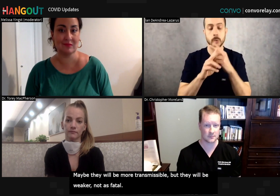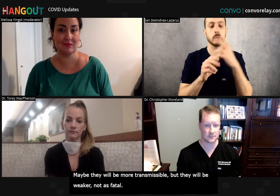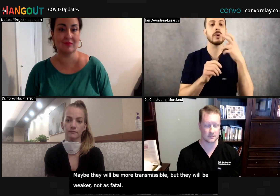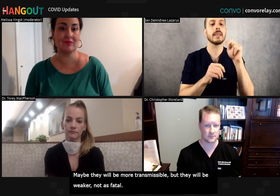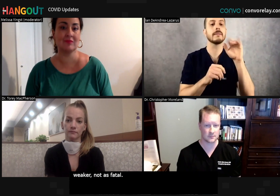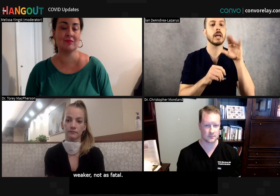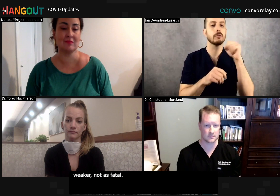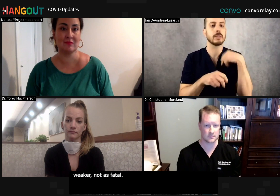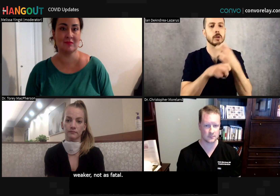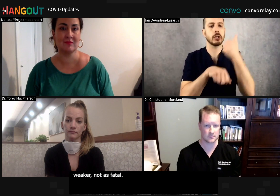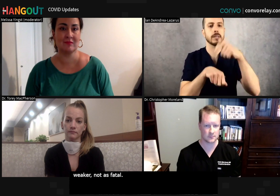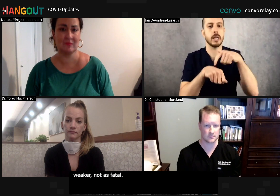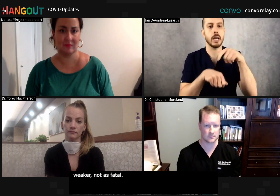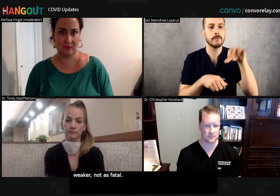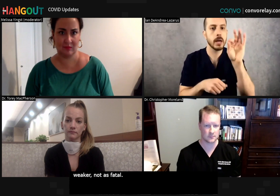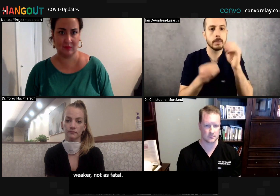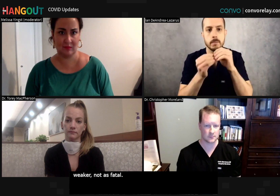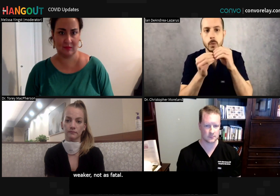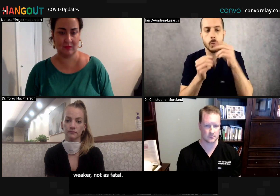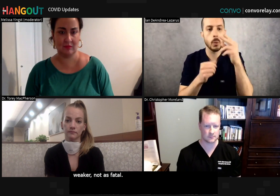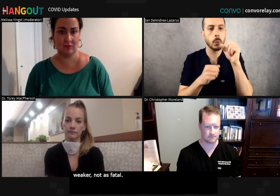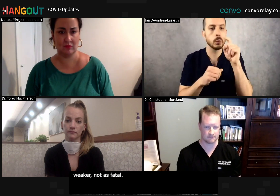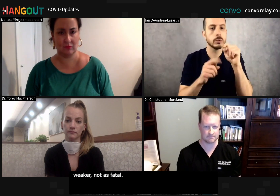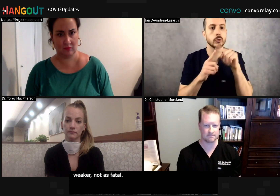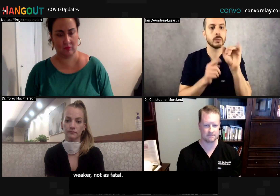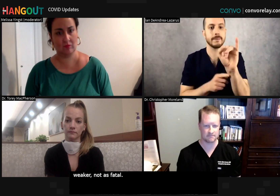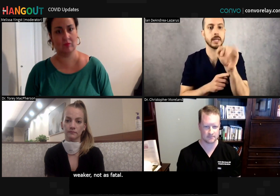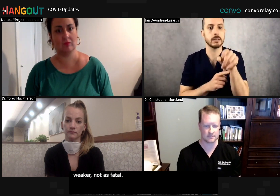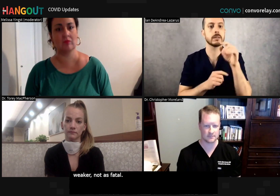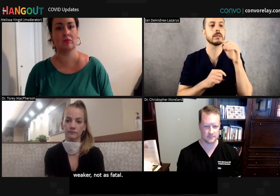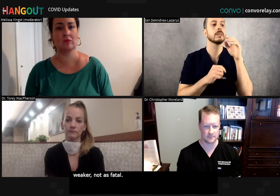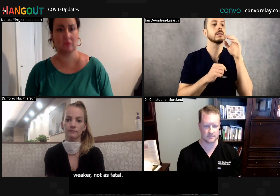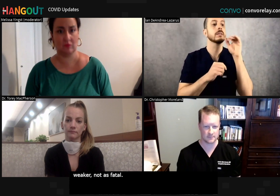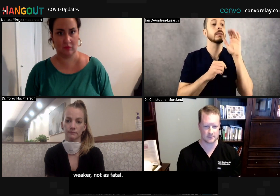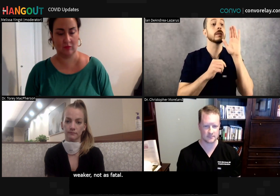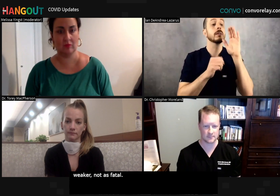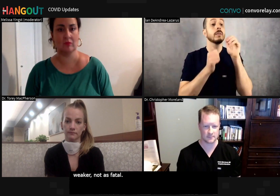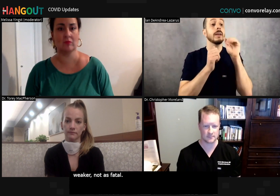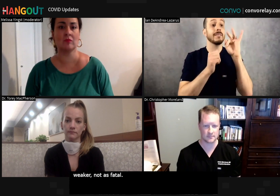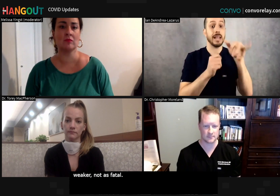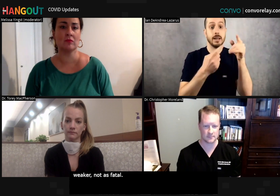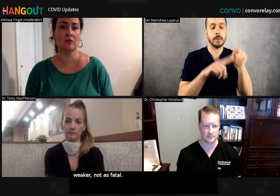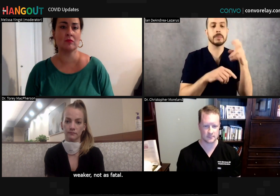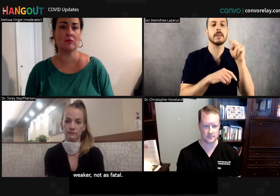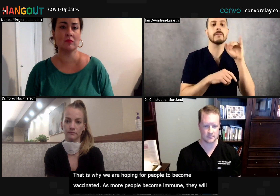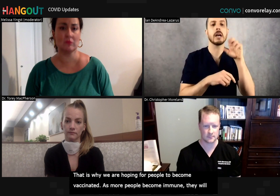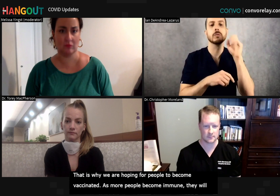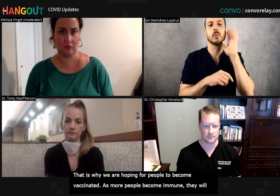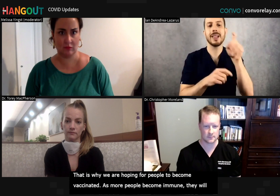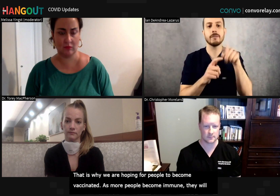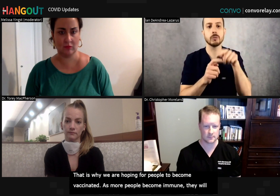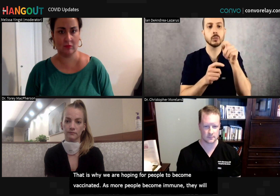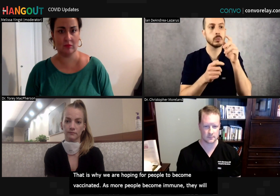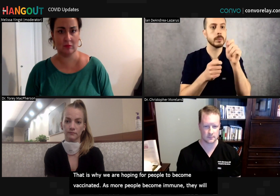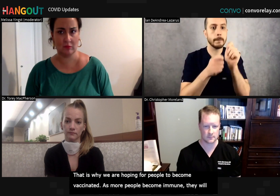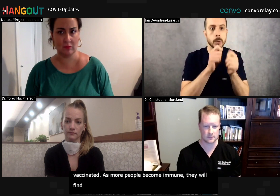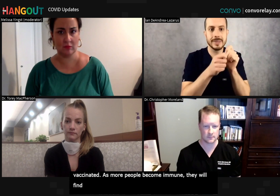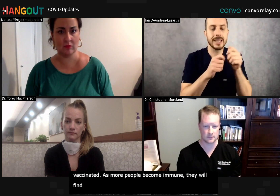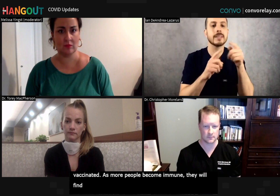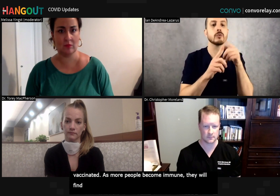immune and as enough people become immune, then the virus has a much harder time finding hosts to infect. And when that happens, then the virus